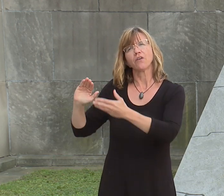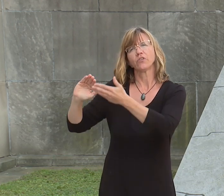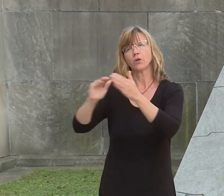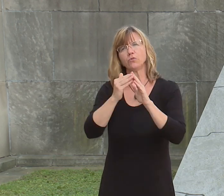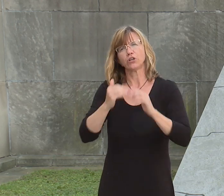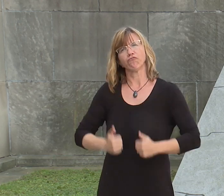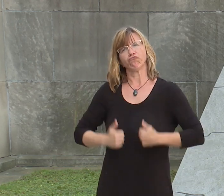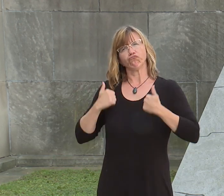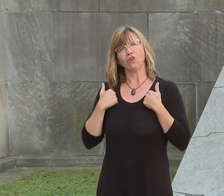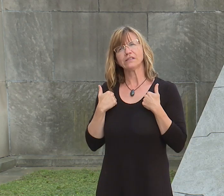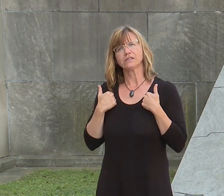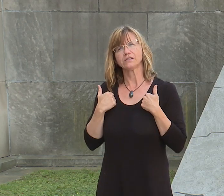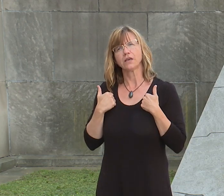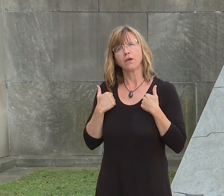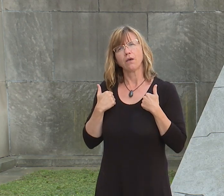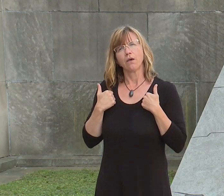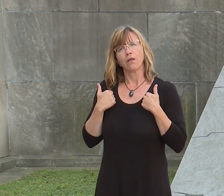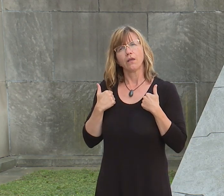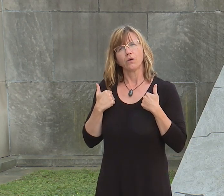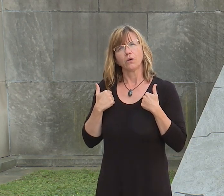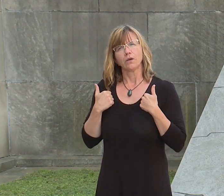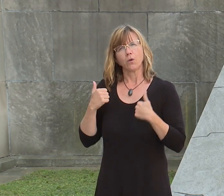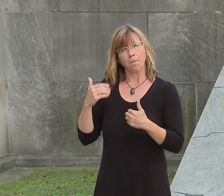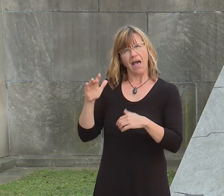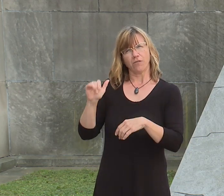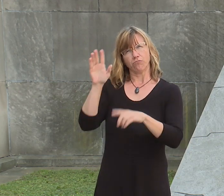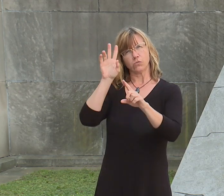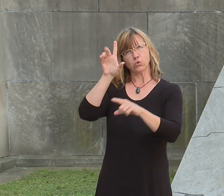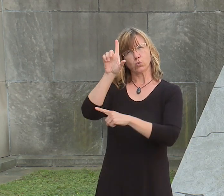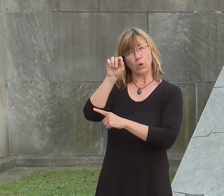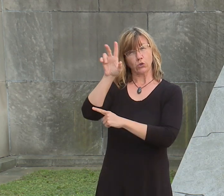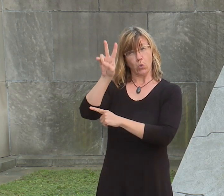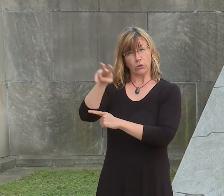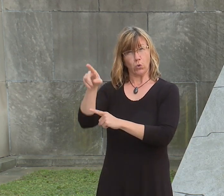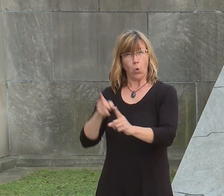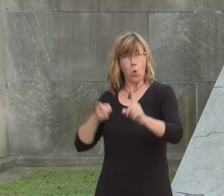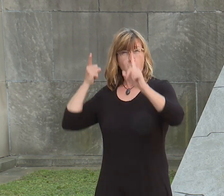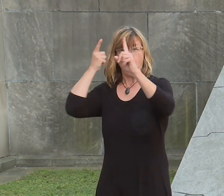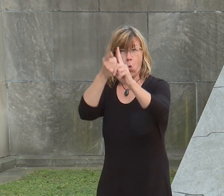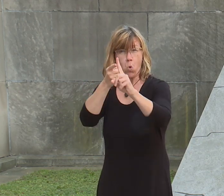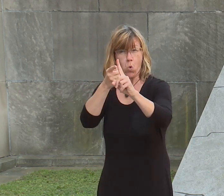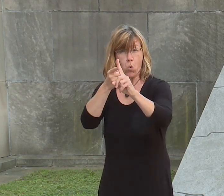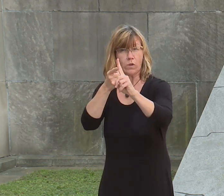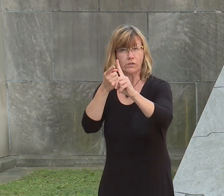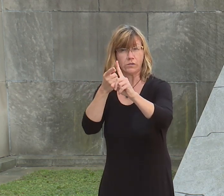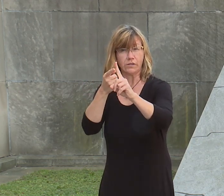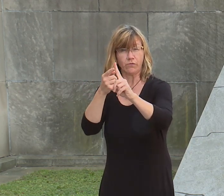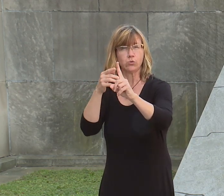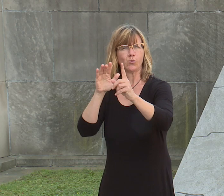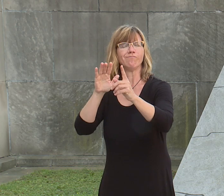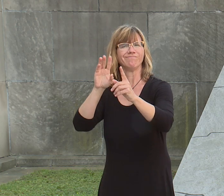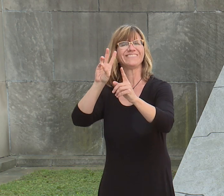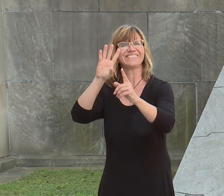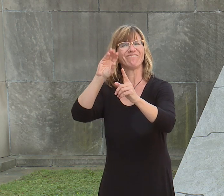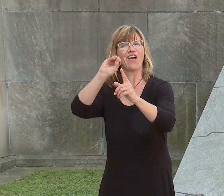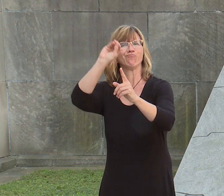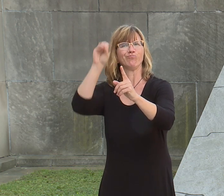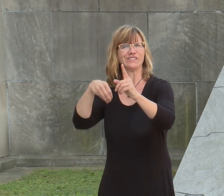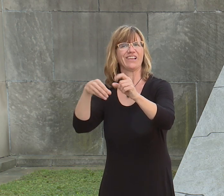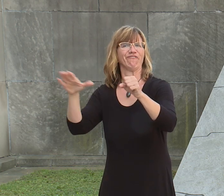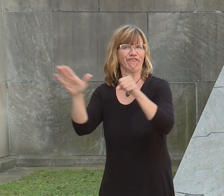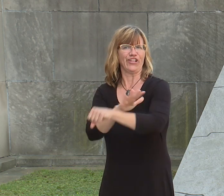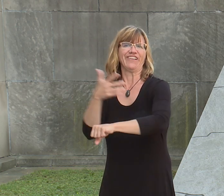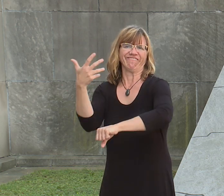vaccinated by early 2022. And this really does require an all-hands-on-deck approach. The Baltimore City